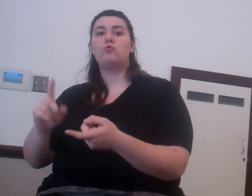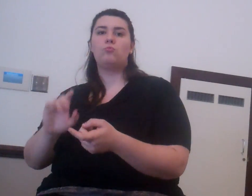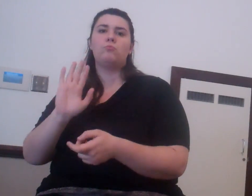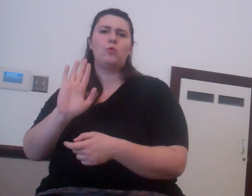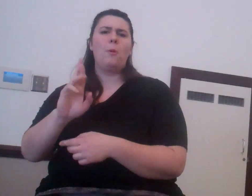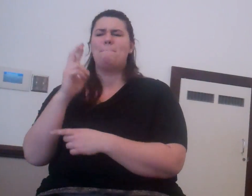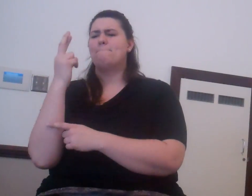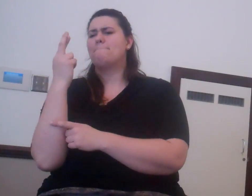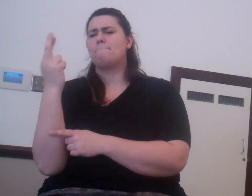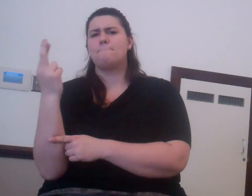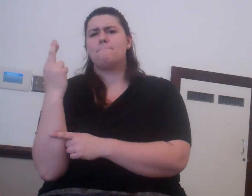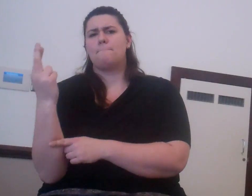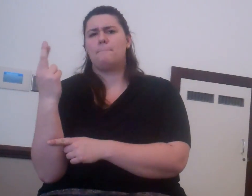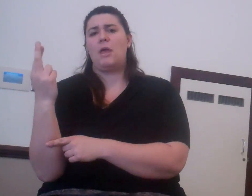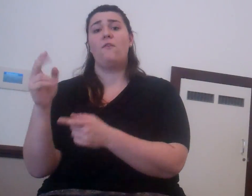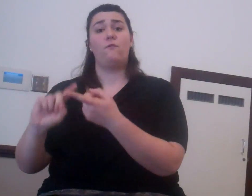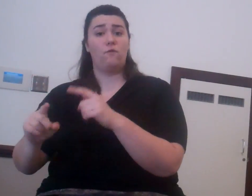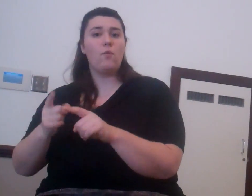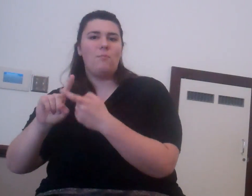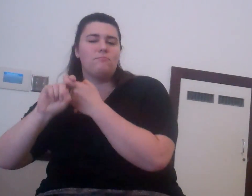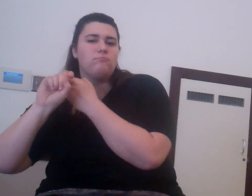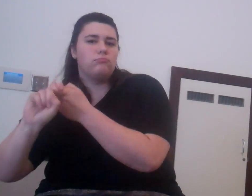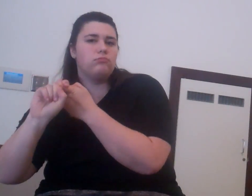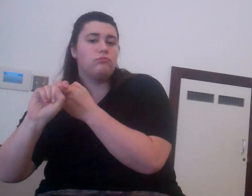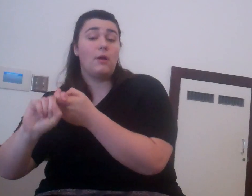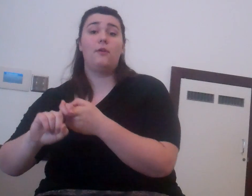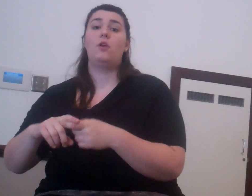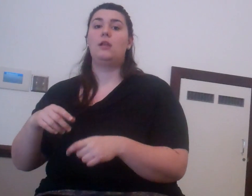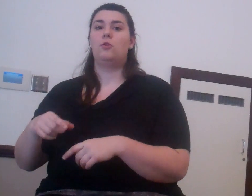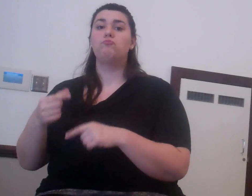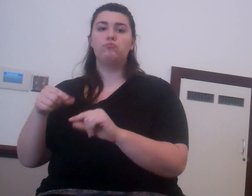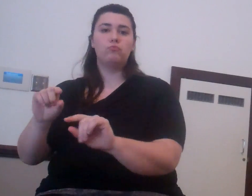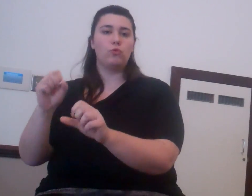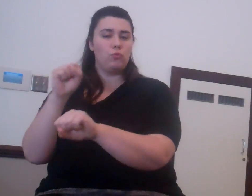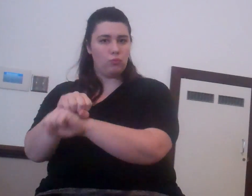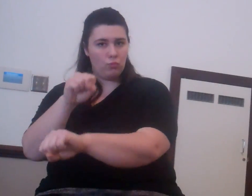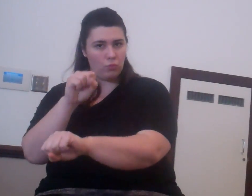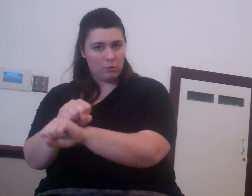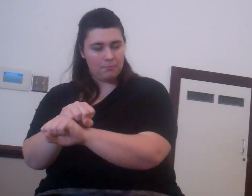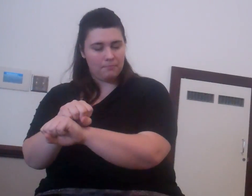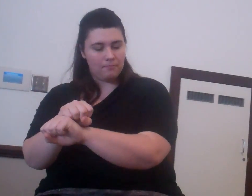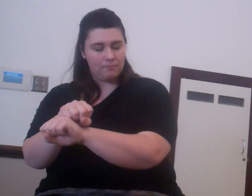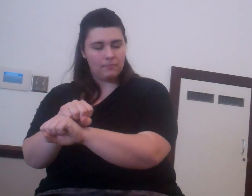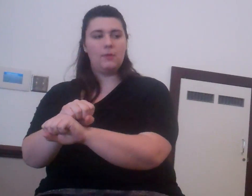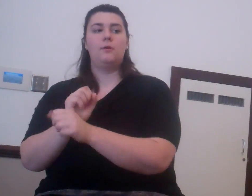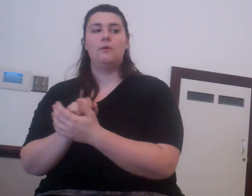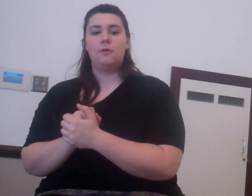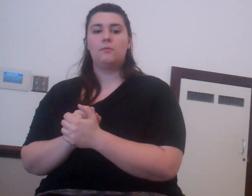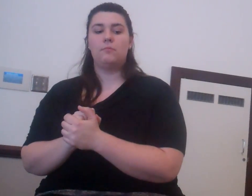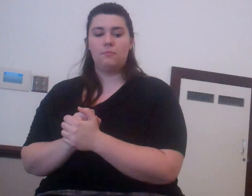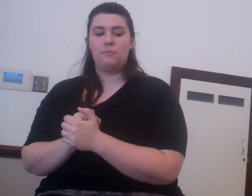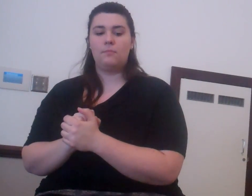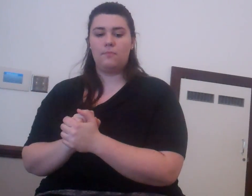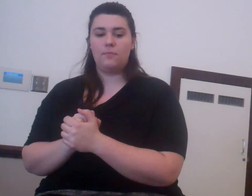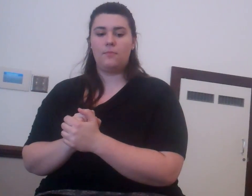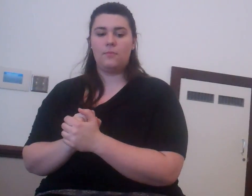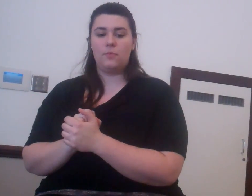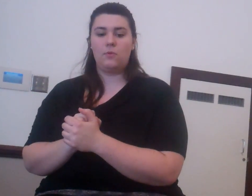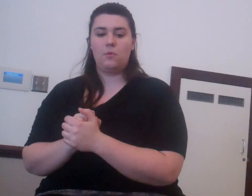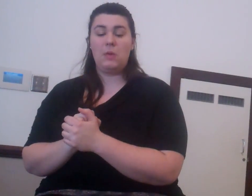might have special peers right now. So go tell them. But a special peer is somebody that you feel very close to, that you